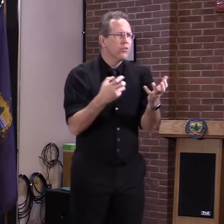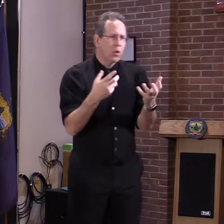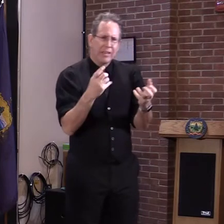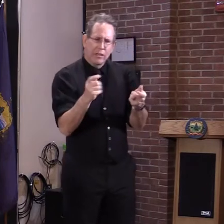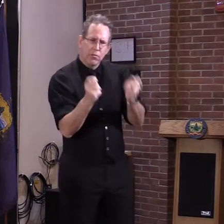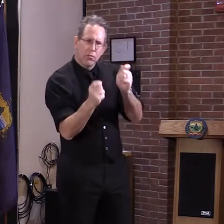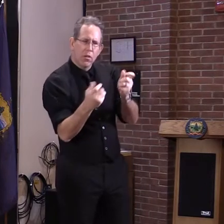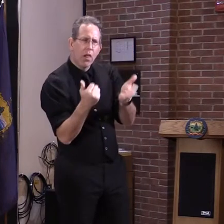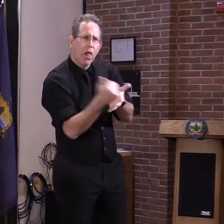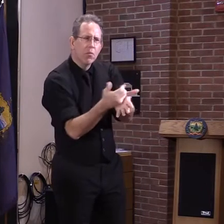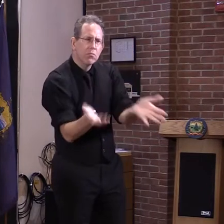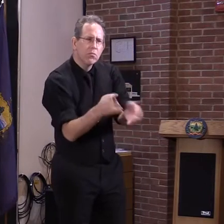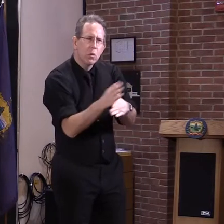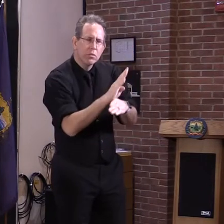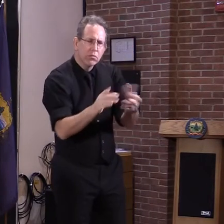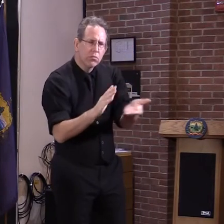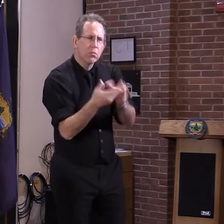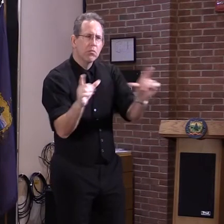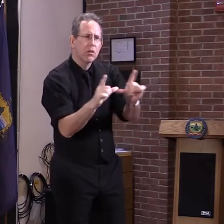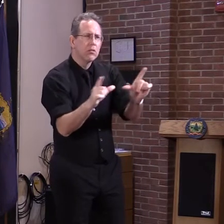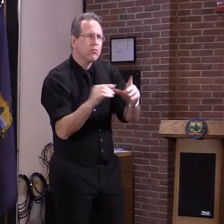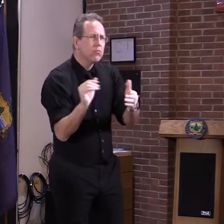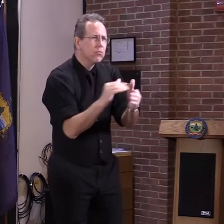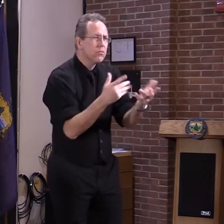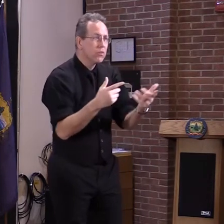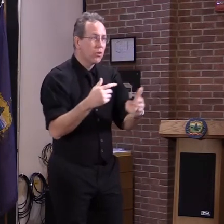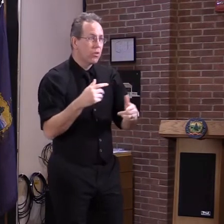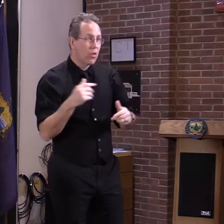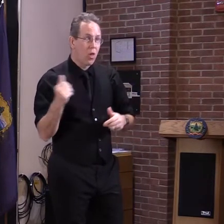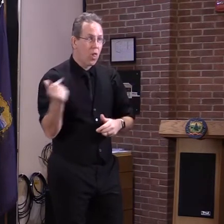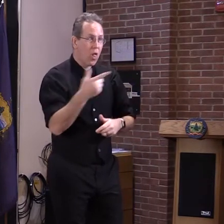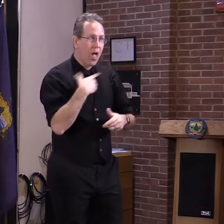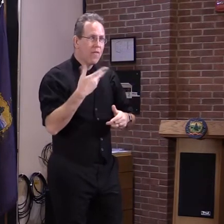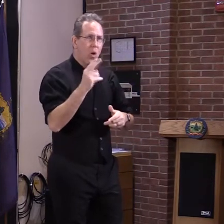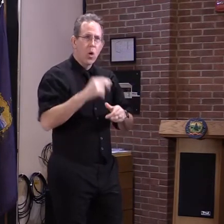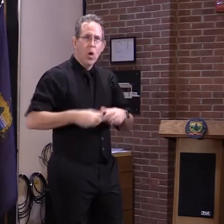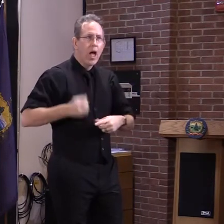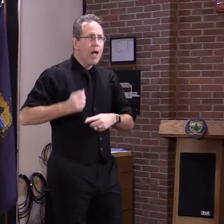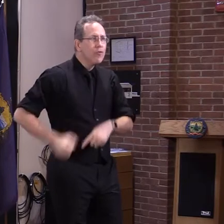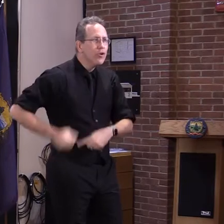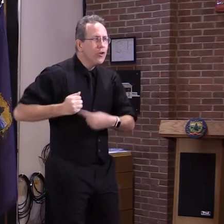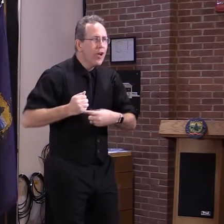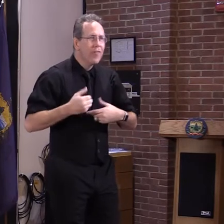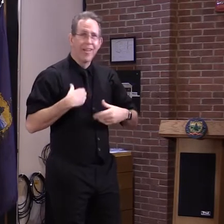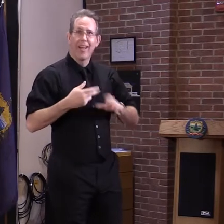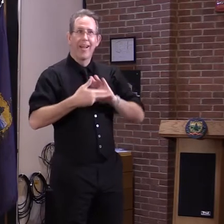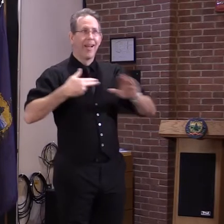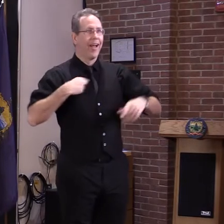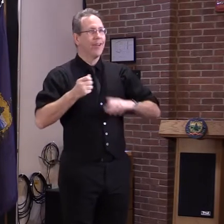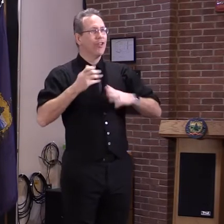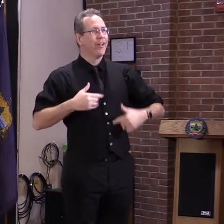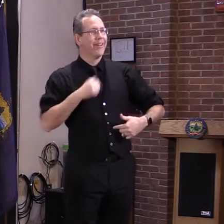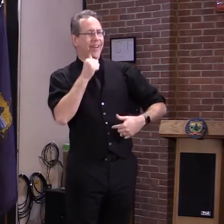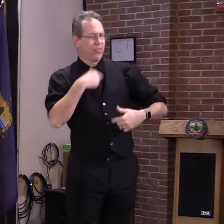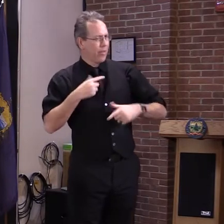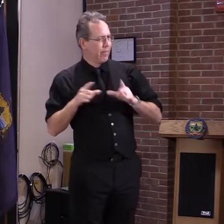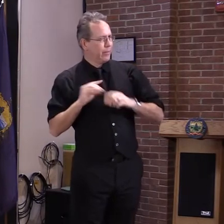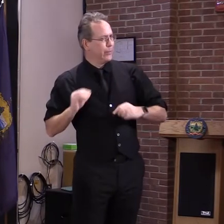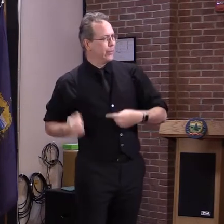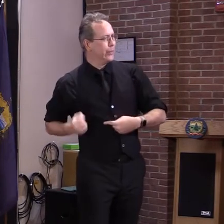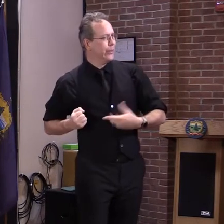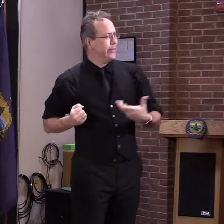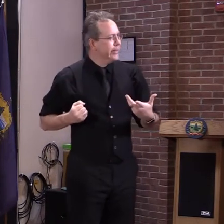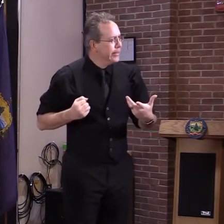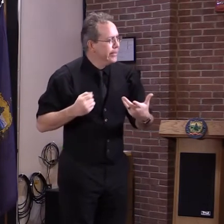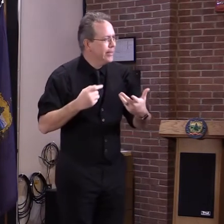everybody who has a hammer all of a sudden becomes a contractor, as opposed to being an employee under somebody who has more qualifications to be